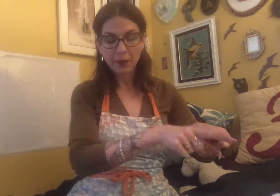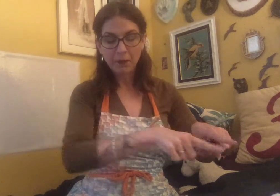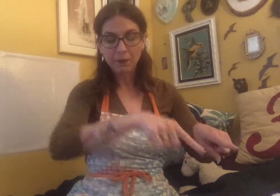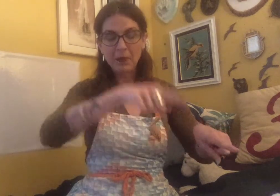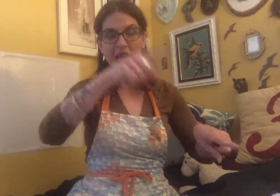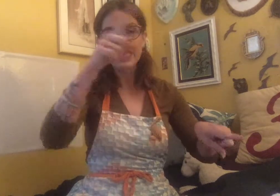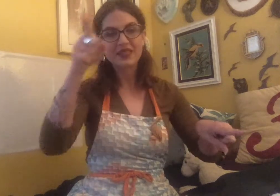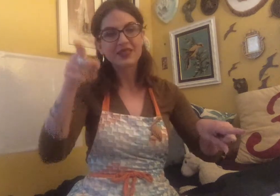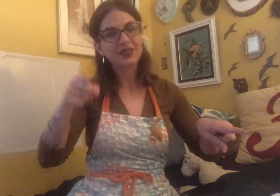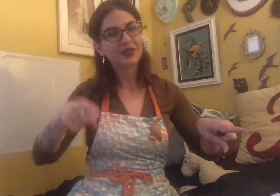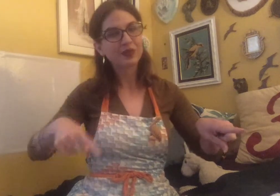Might.